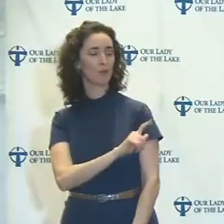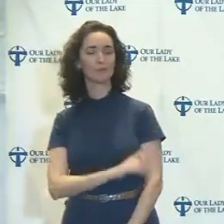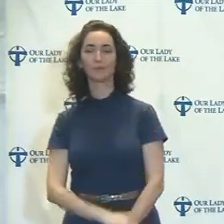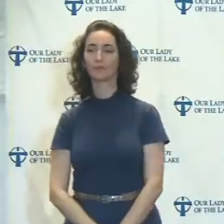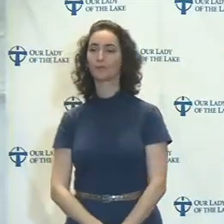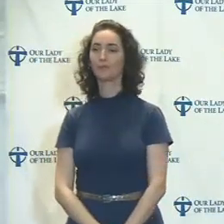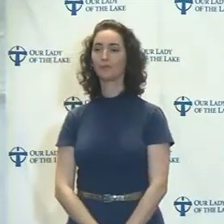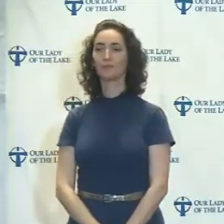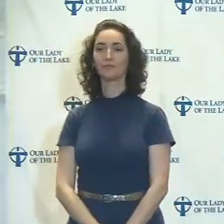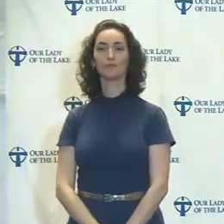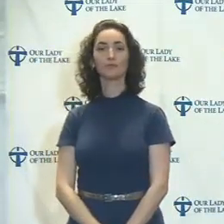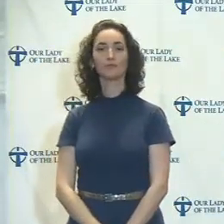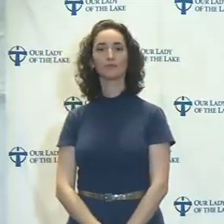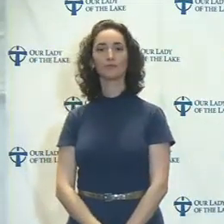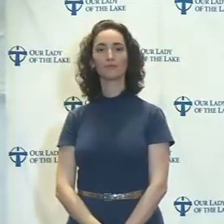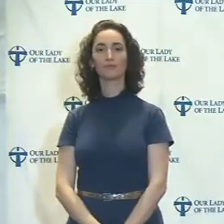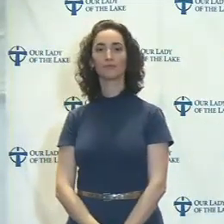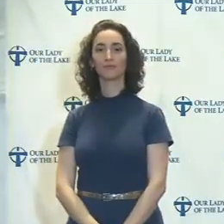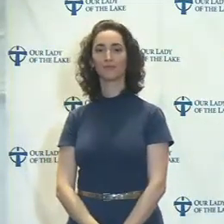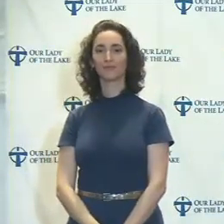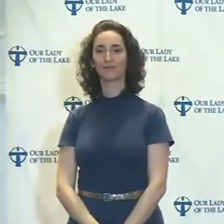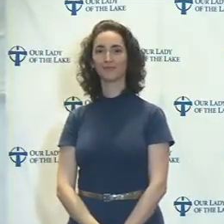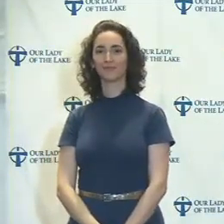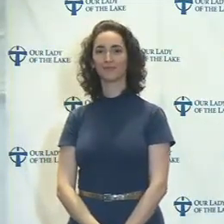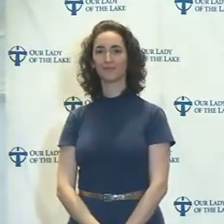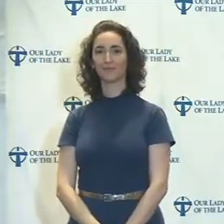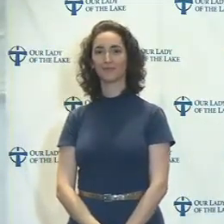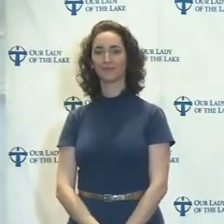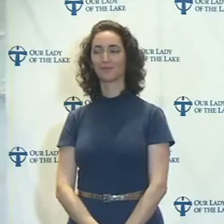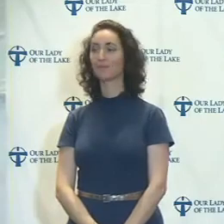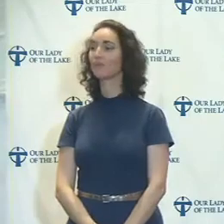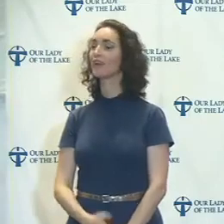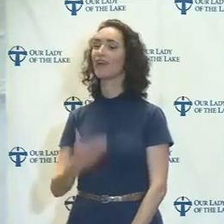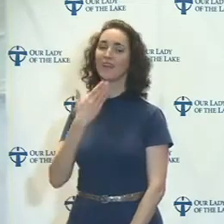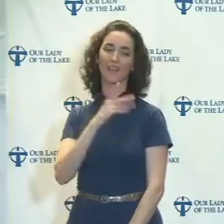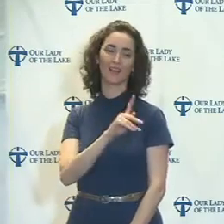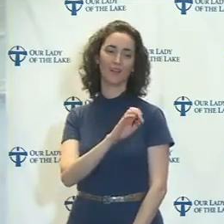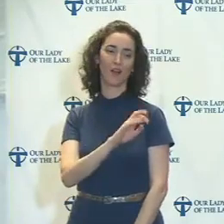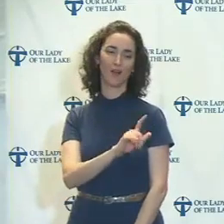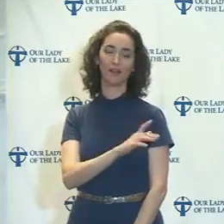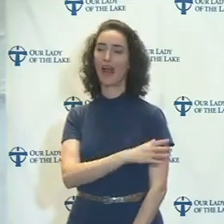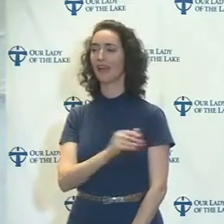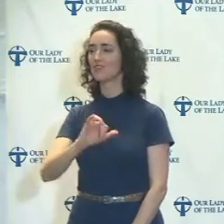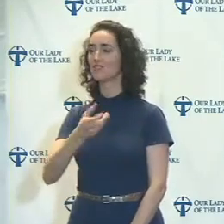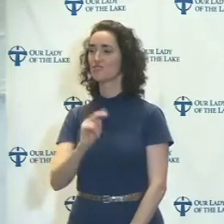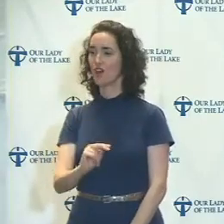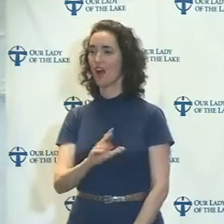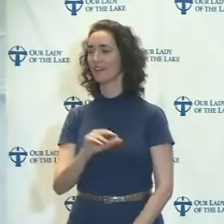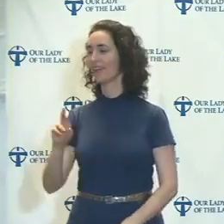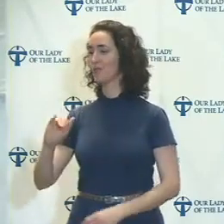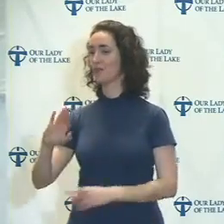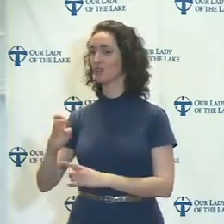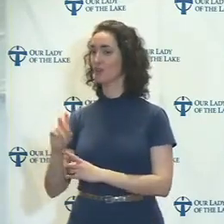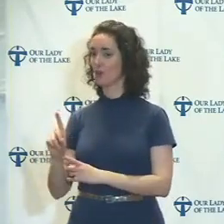God. Thank you, Kyle, and John and